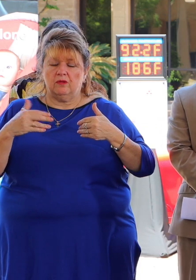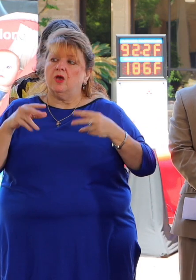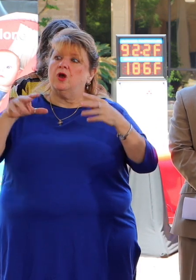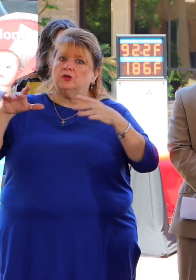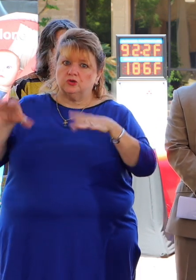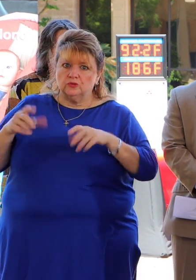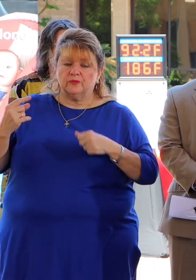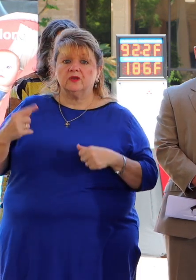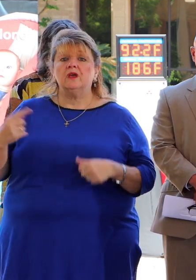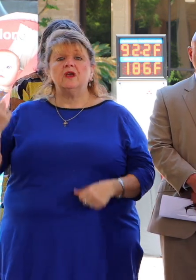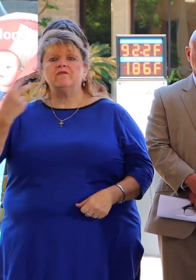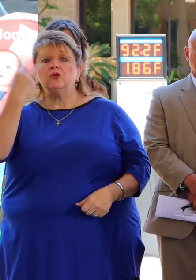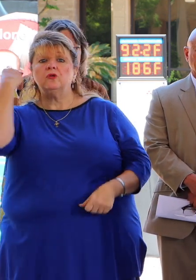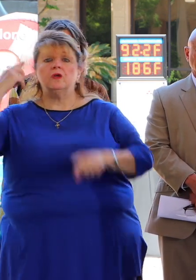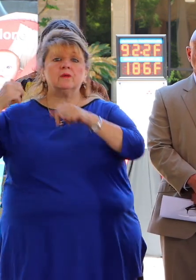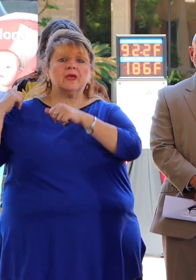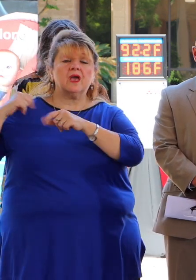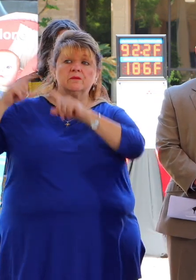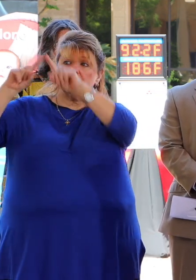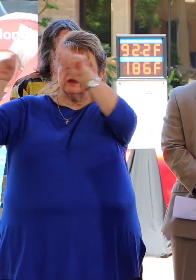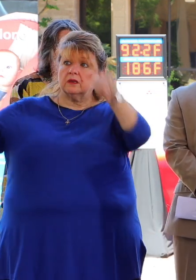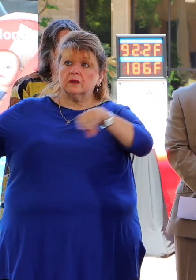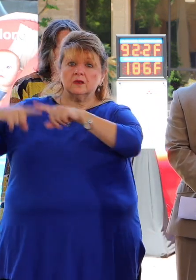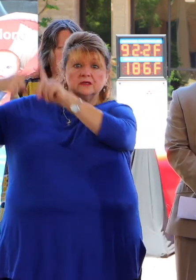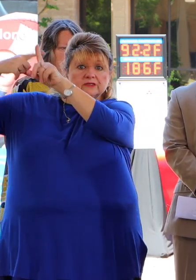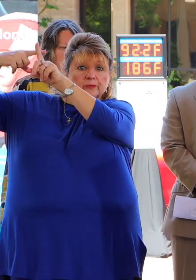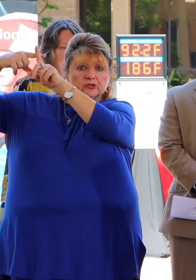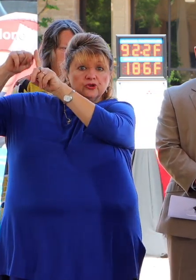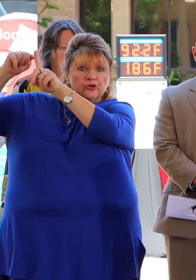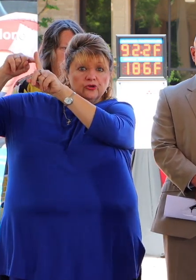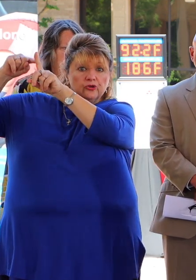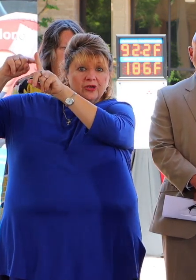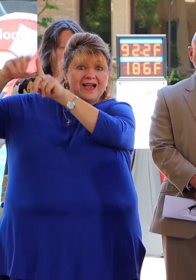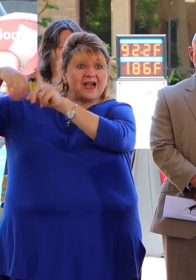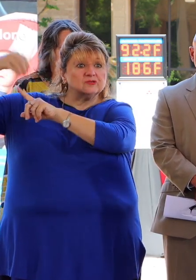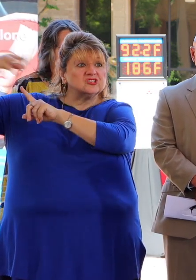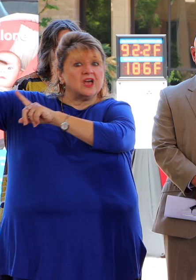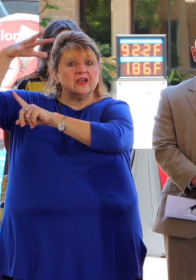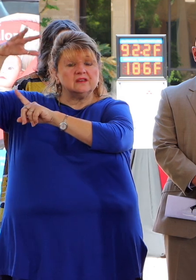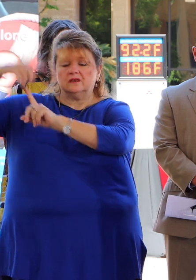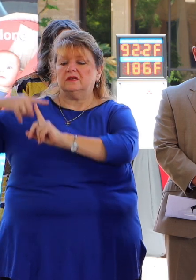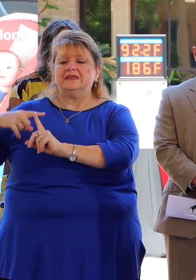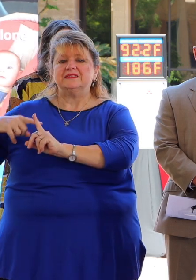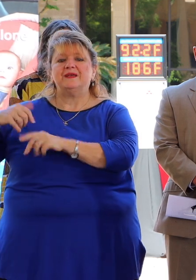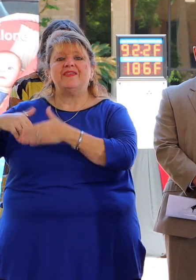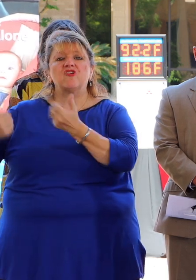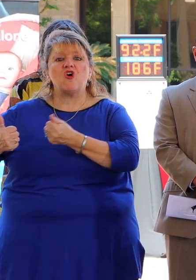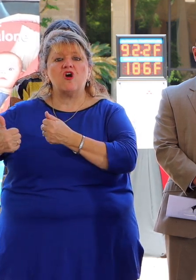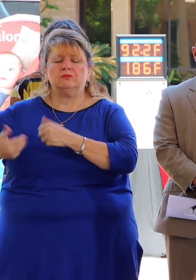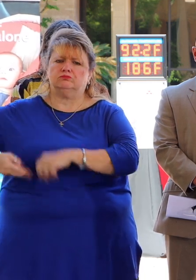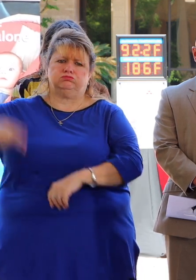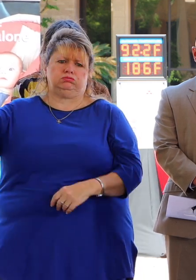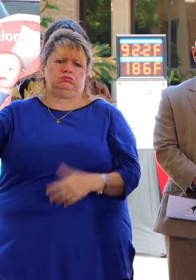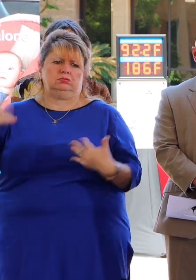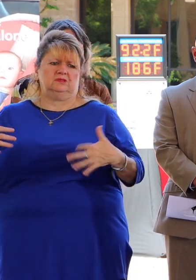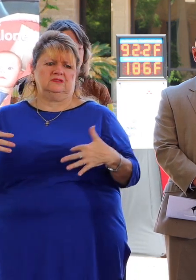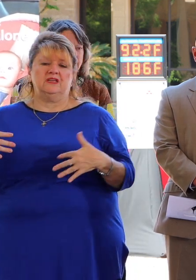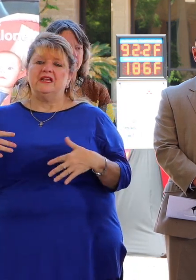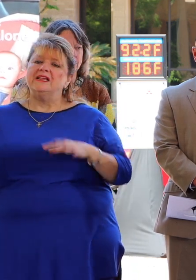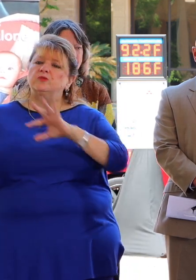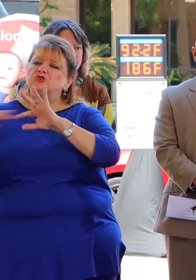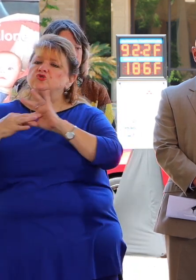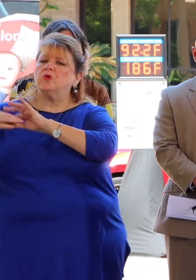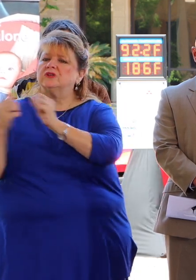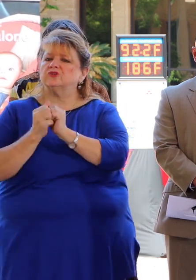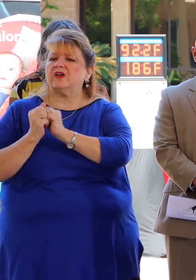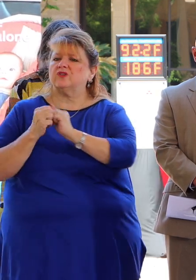outside, and it's double the number. Please, we all can do this together. Let's join forces here in Louisiana and around the United States